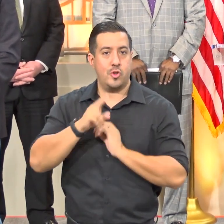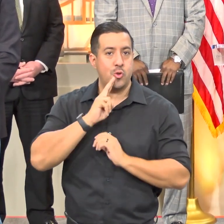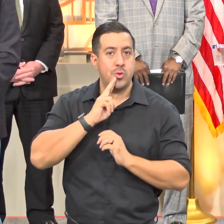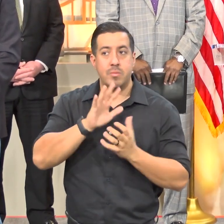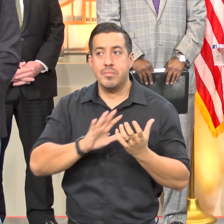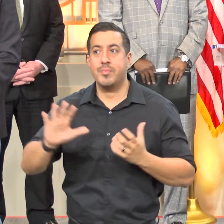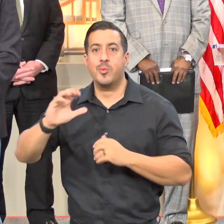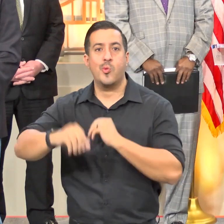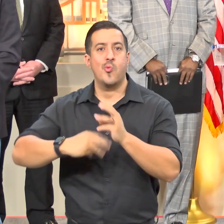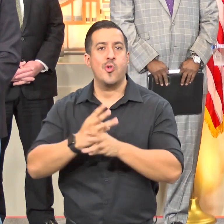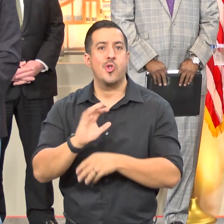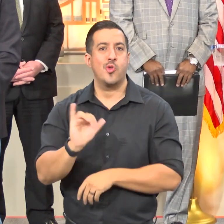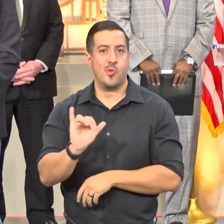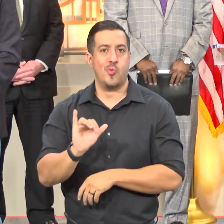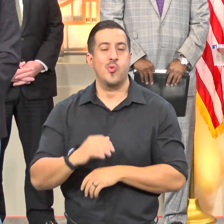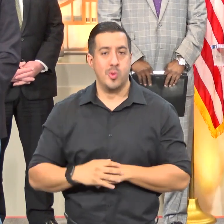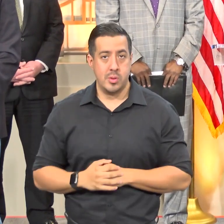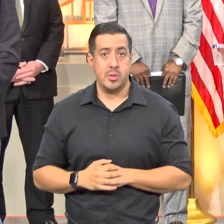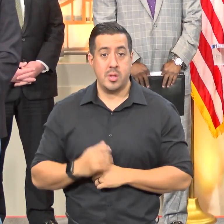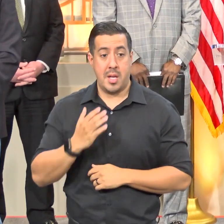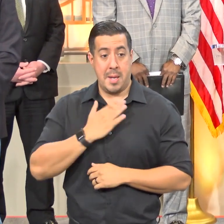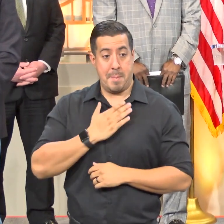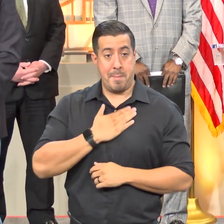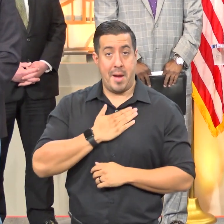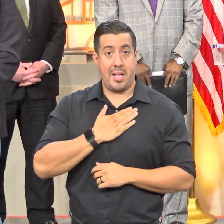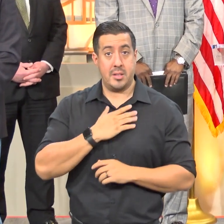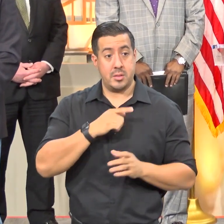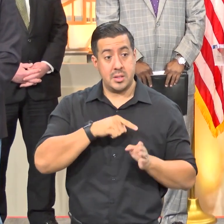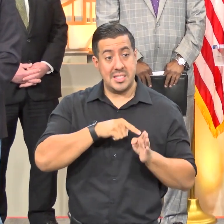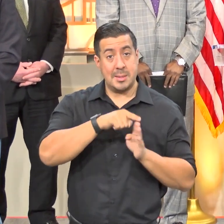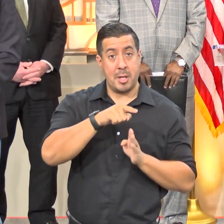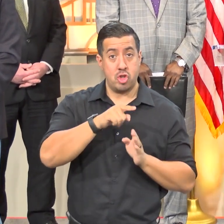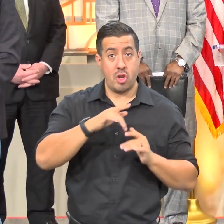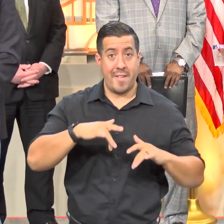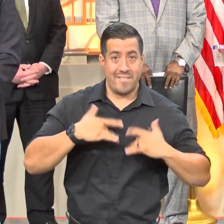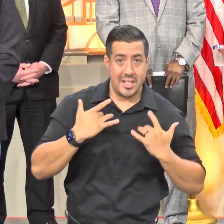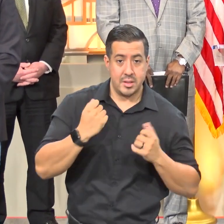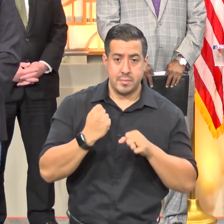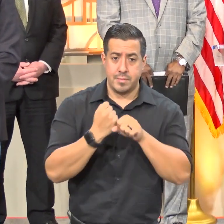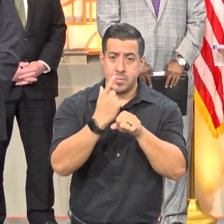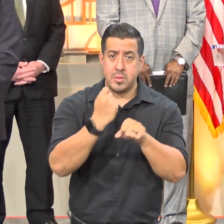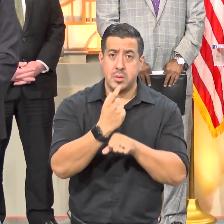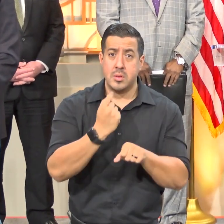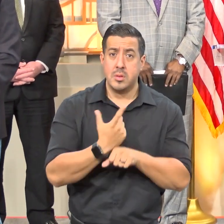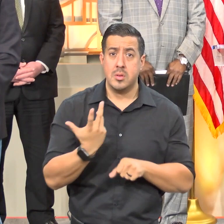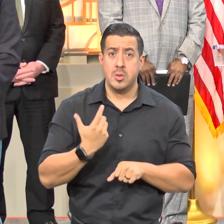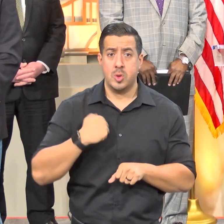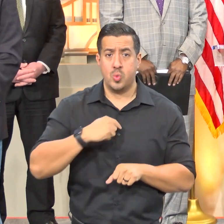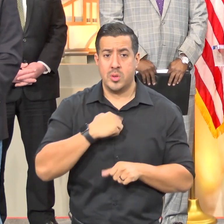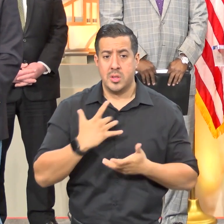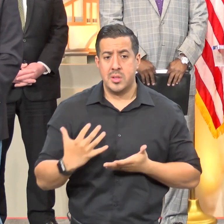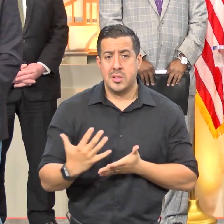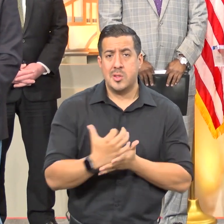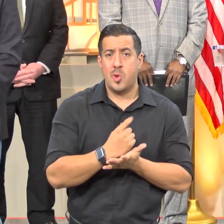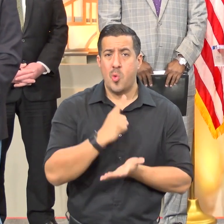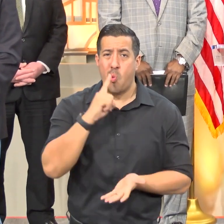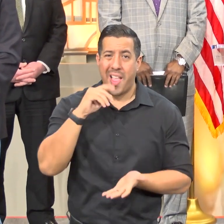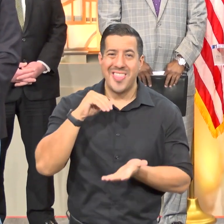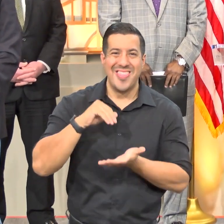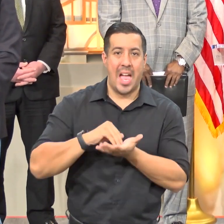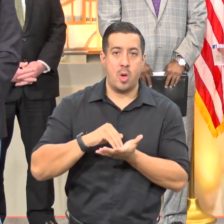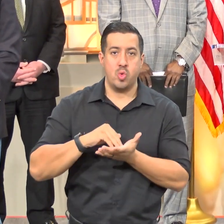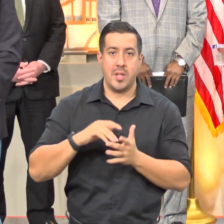world. And through my Office of Special Events alone, annually, we manage nearly 1,000